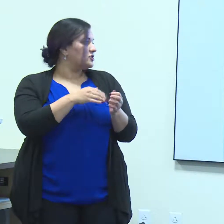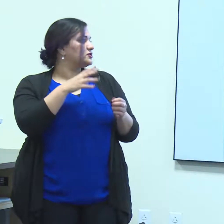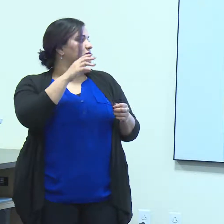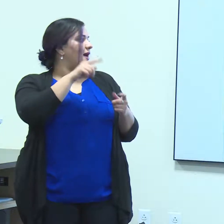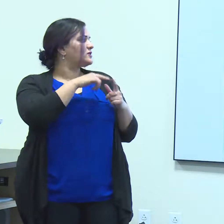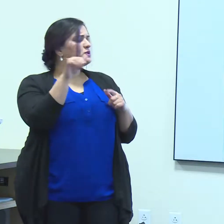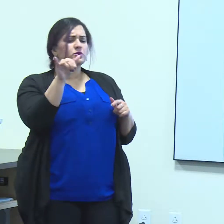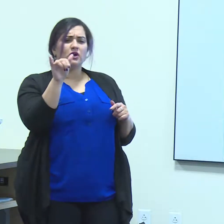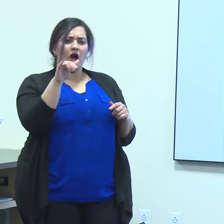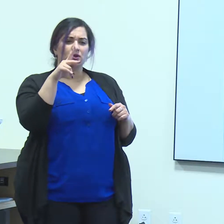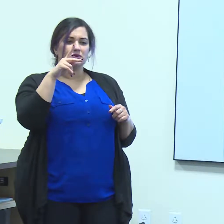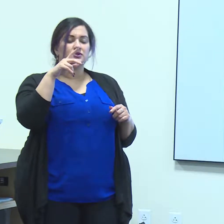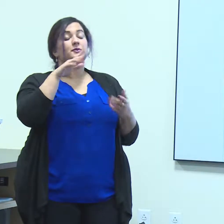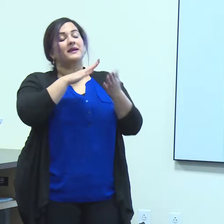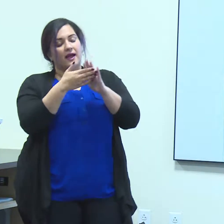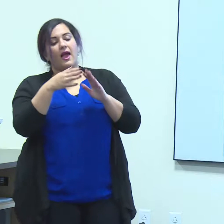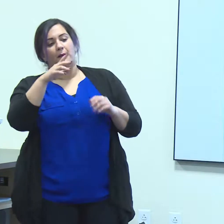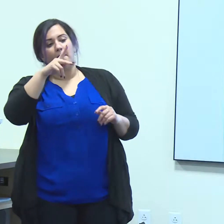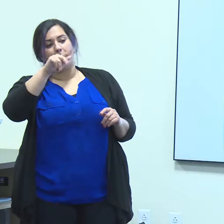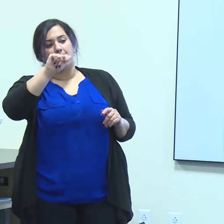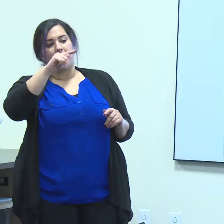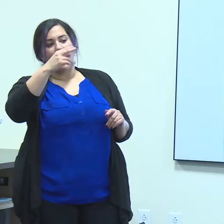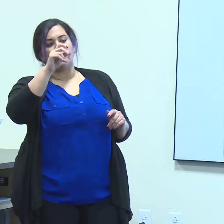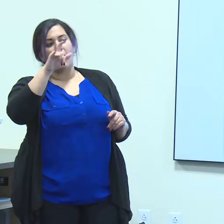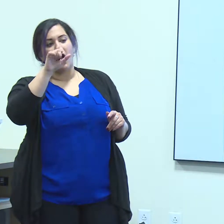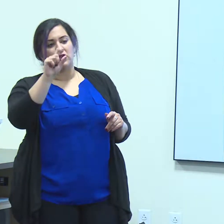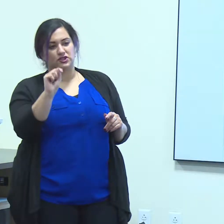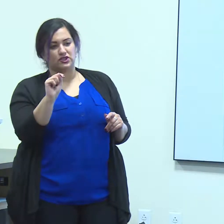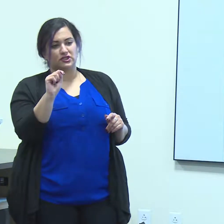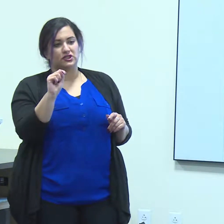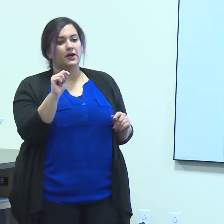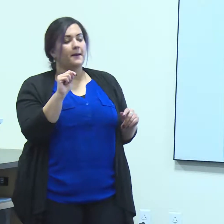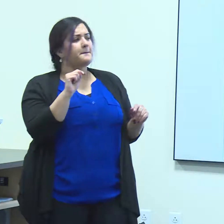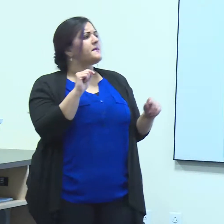became a doctor. She became a pathologist specifically.